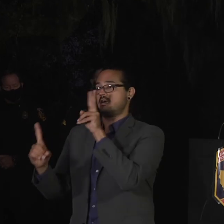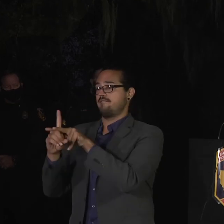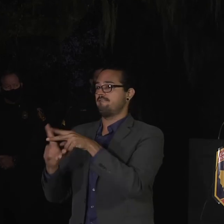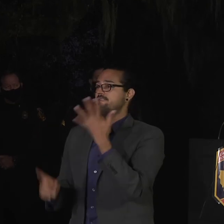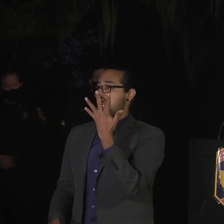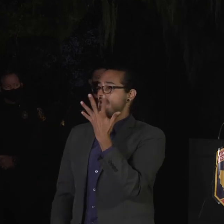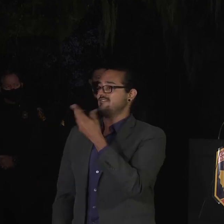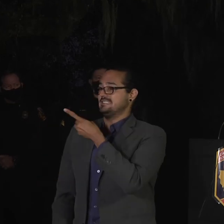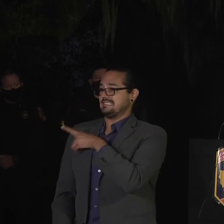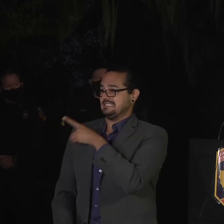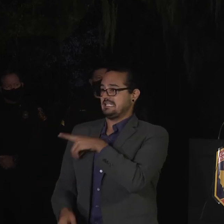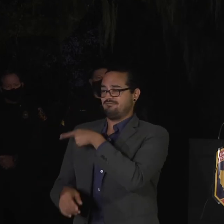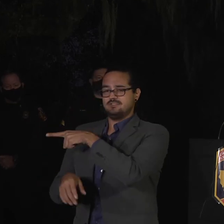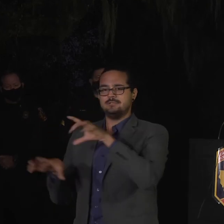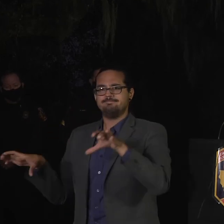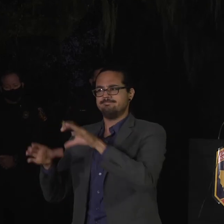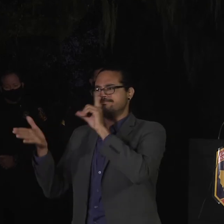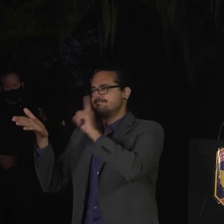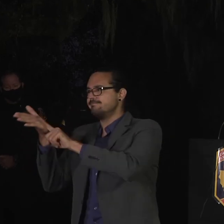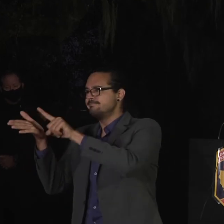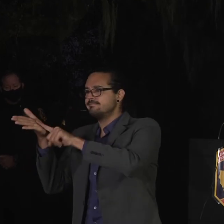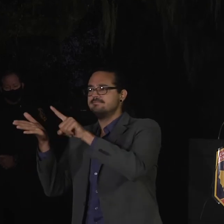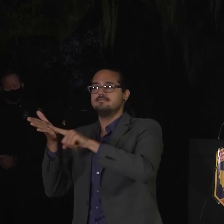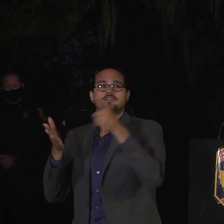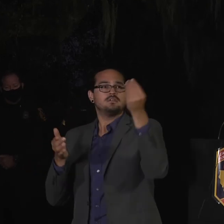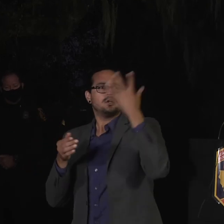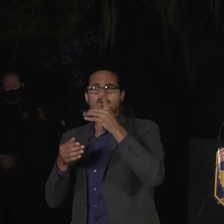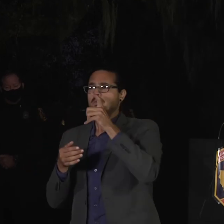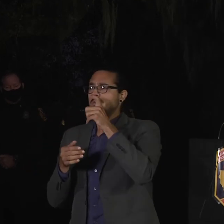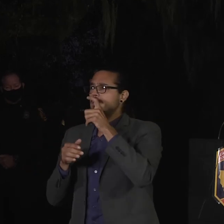develops, you know, obviously it's contacting people that know these folks